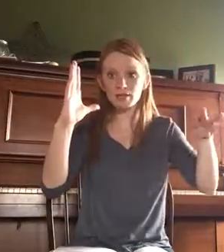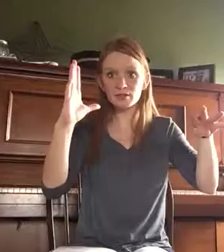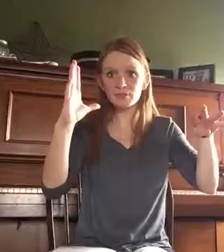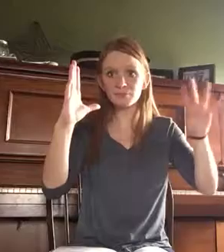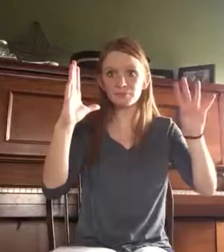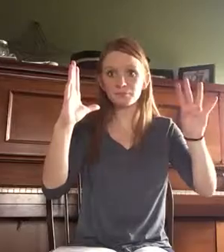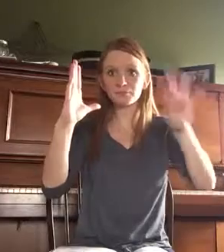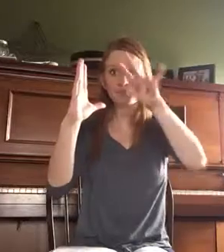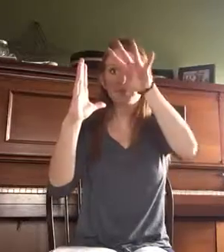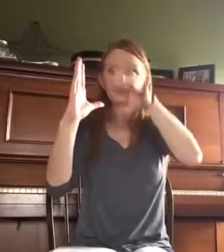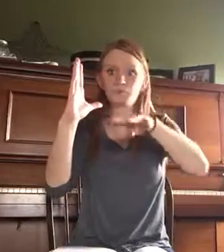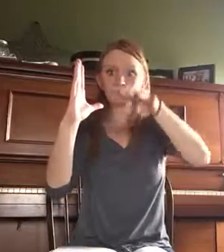lines.